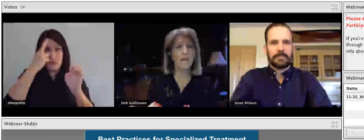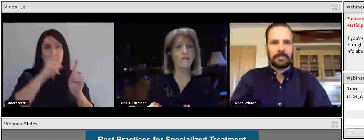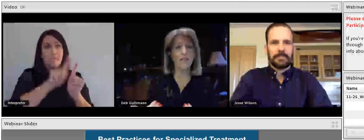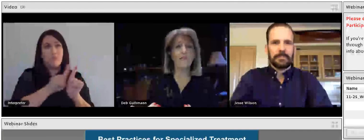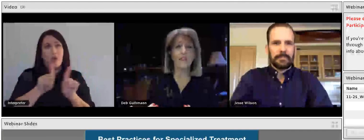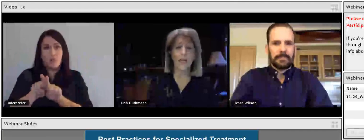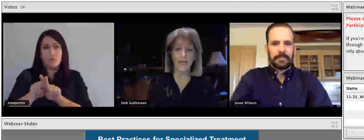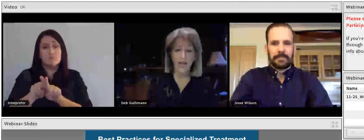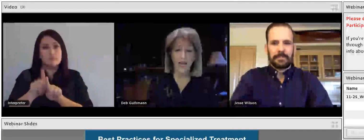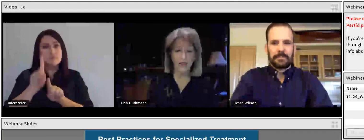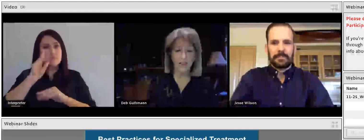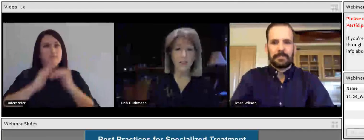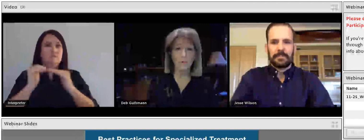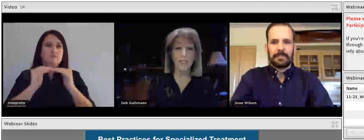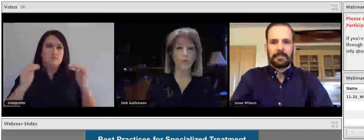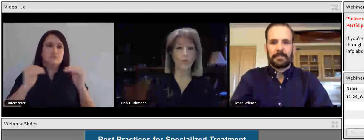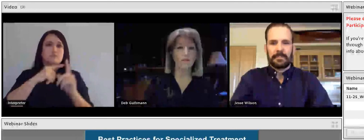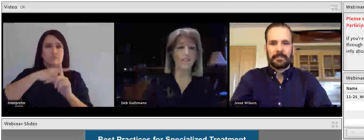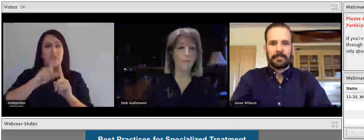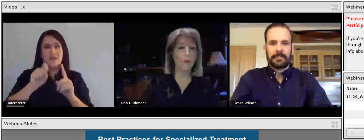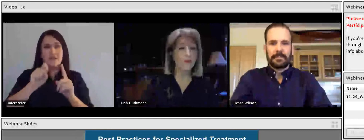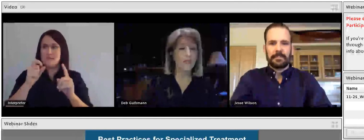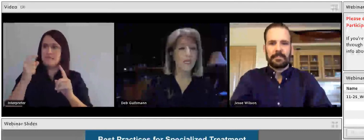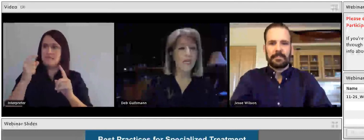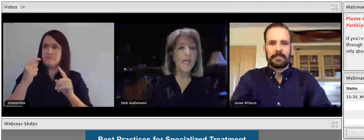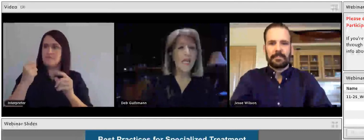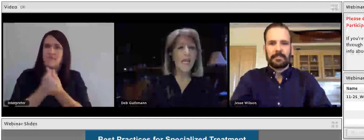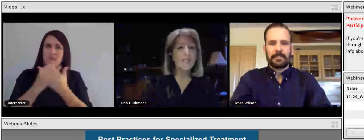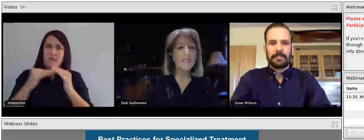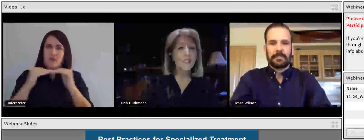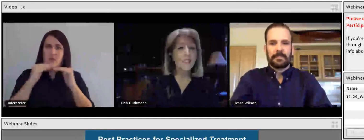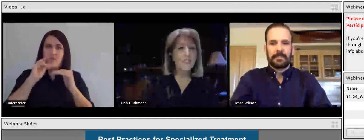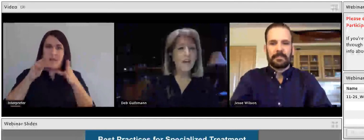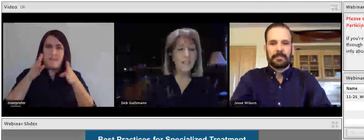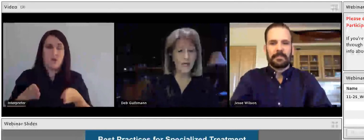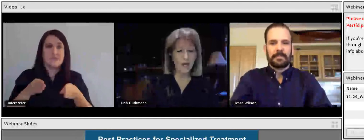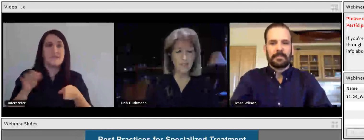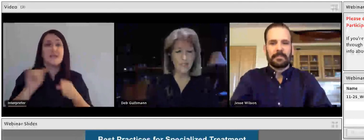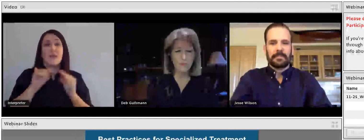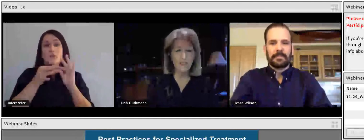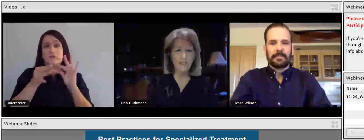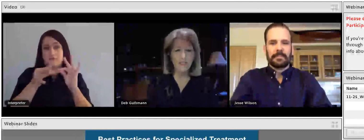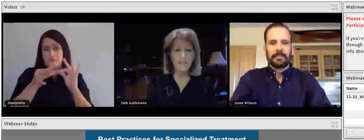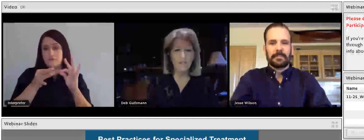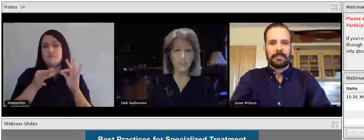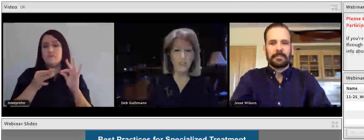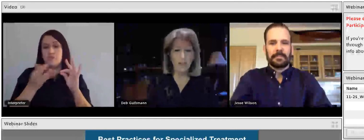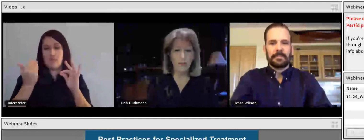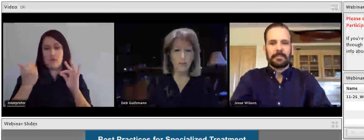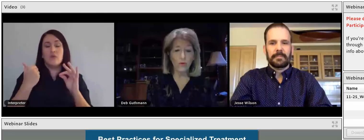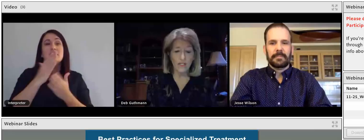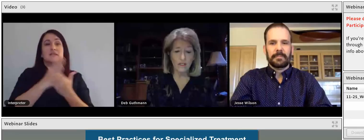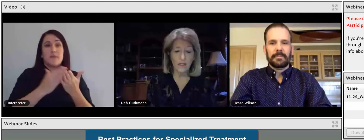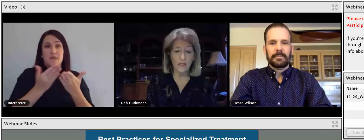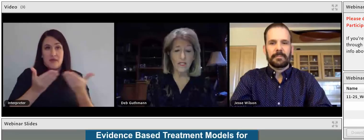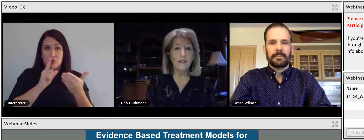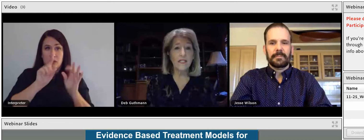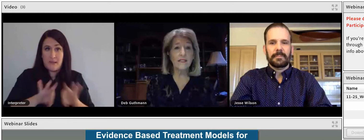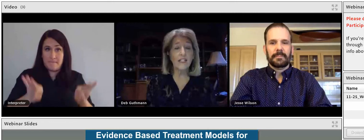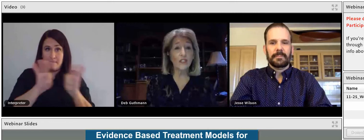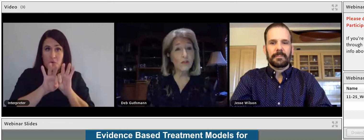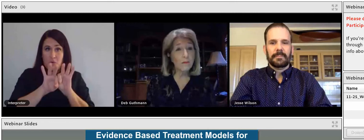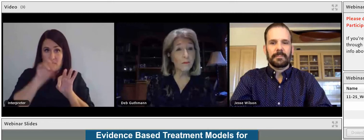but also comfort level and having things be equal for that person. And as we talked about, some of the things that really are